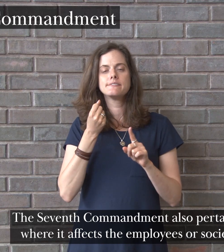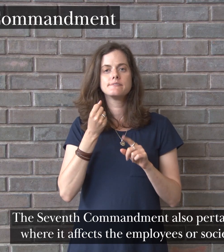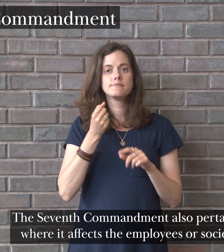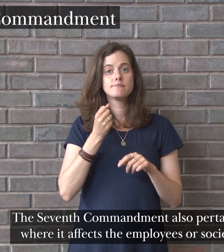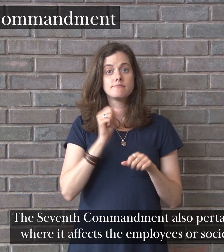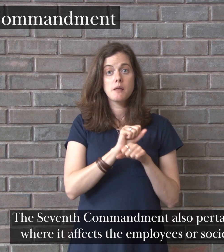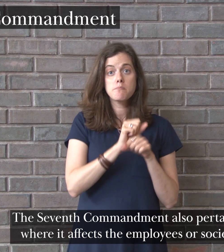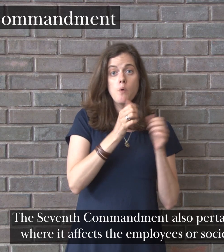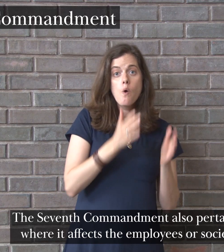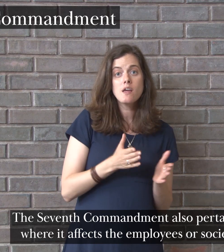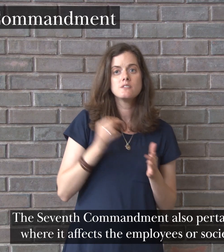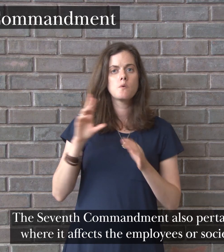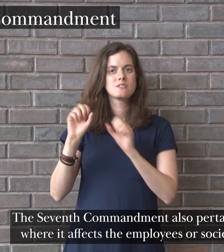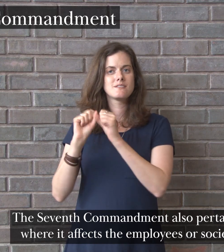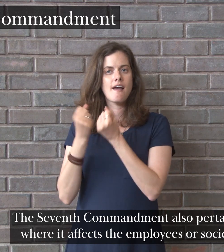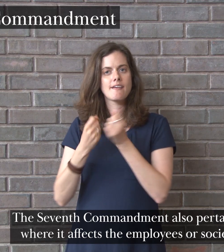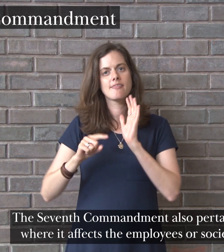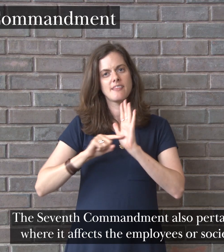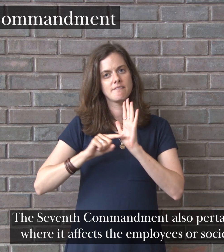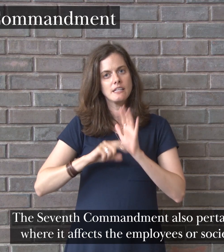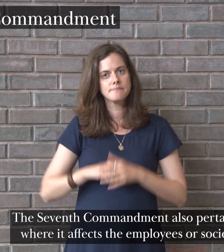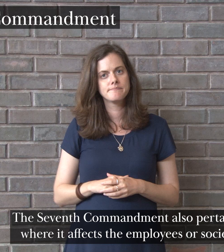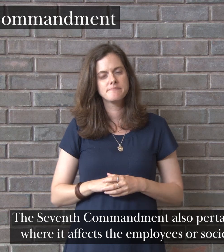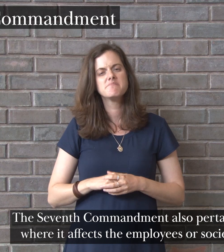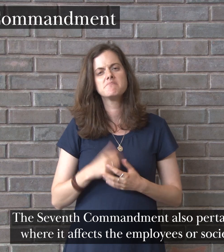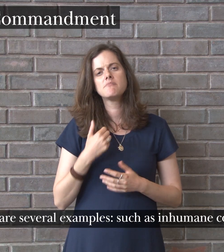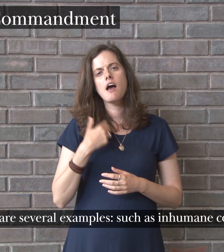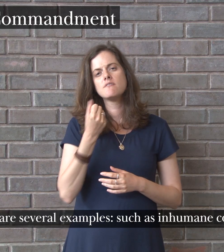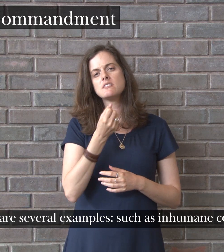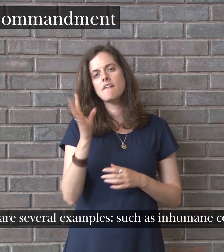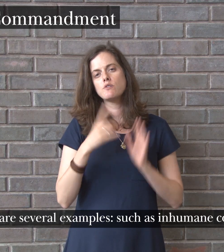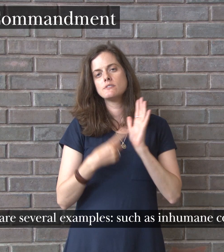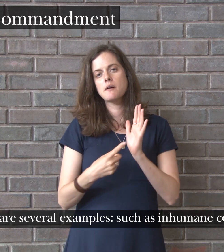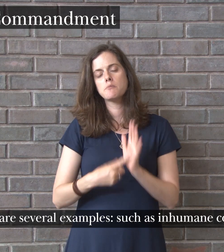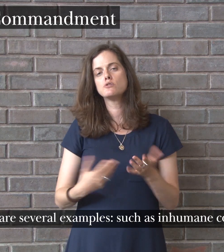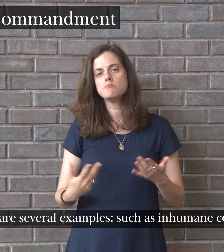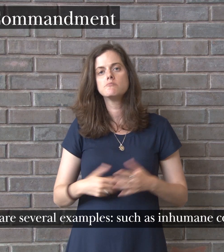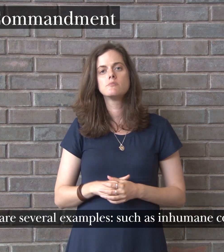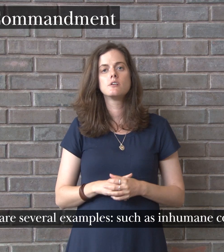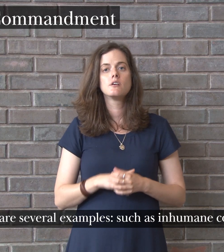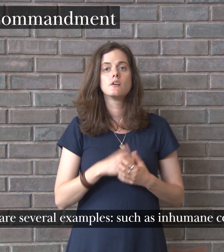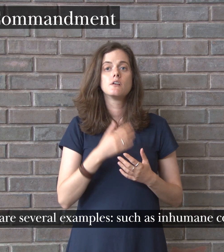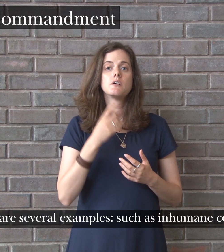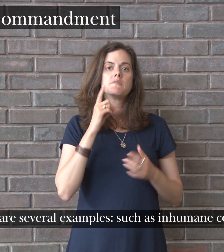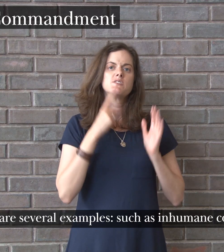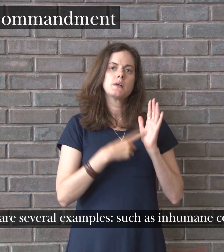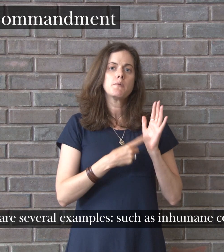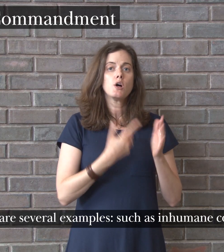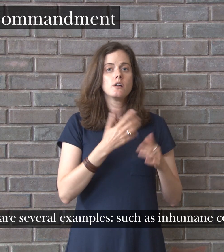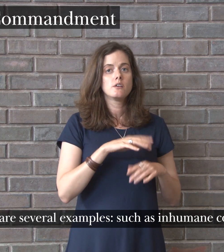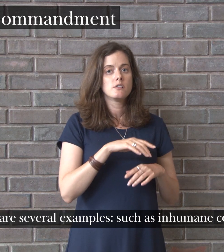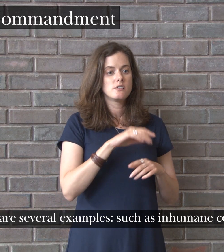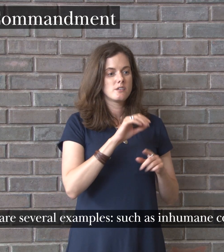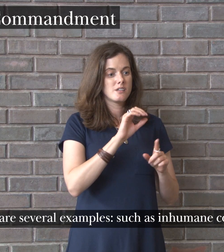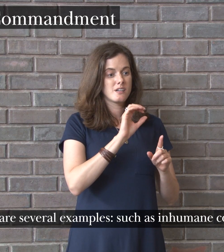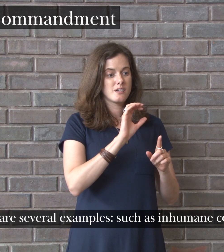the employees or society negatively. There are several examples, such as inhumane conditions for